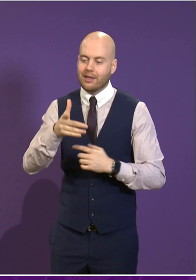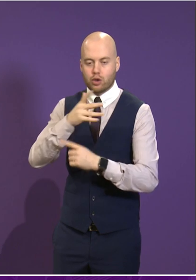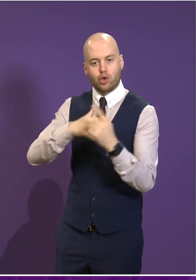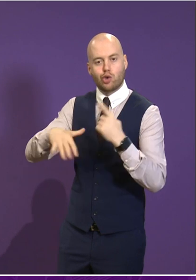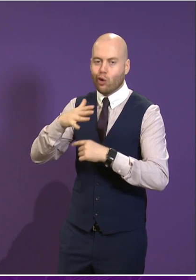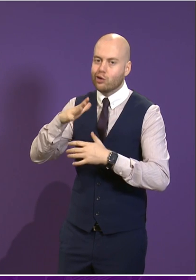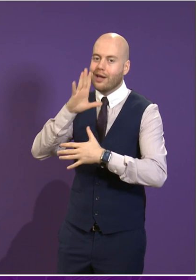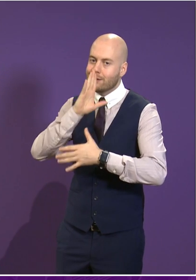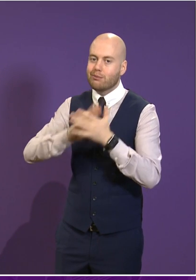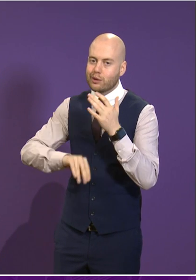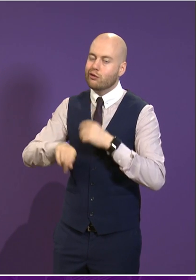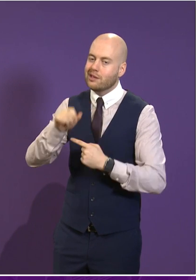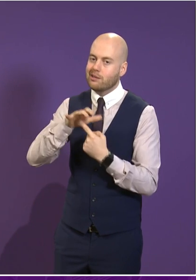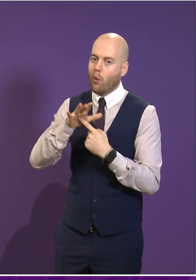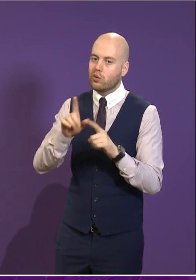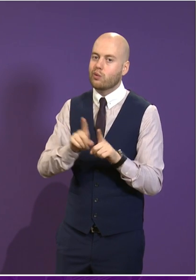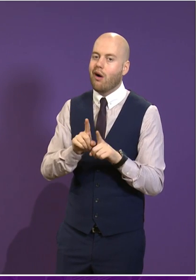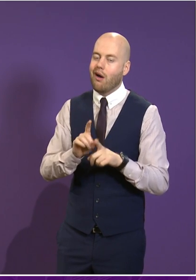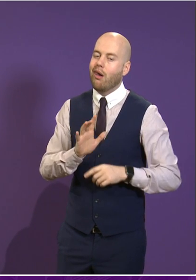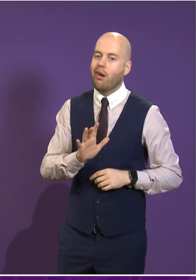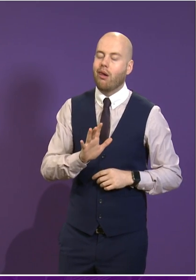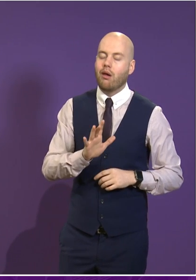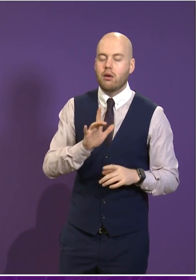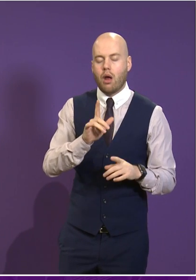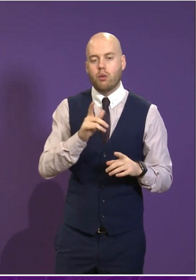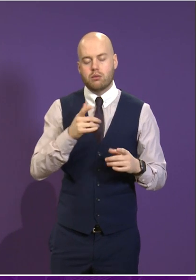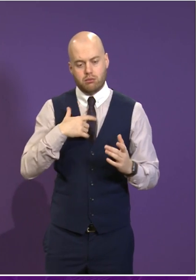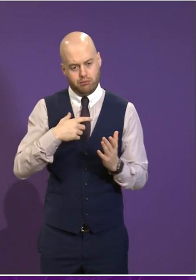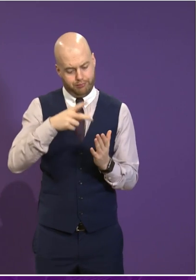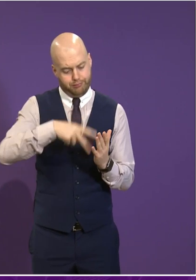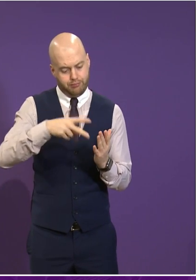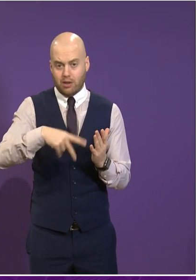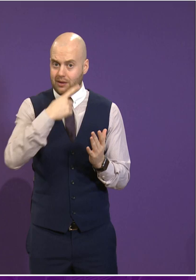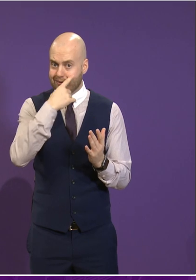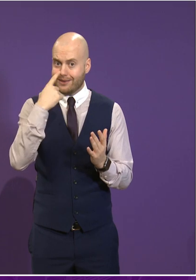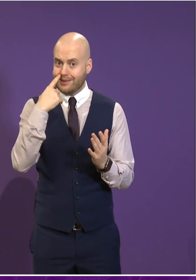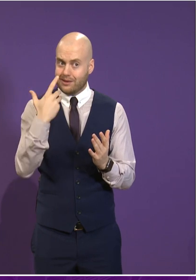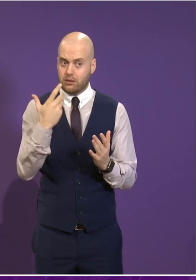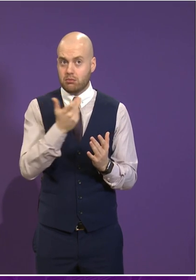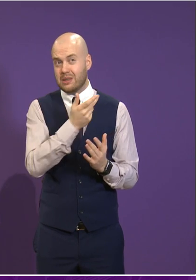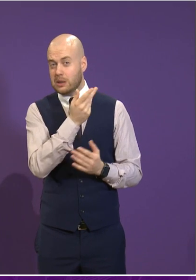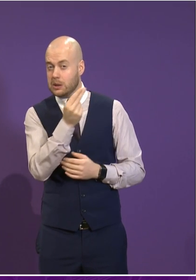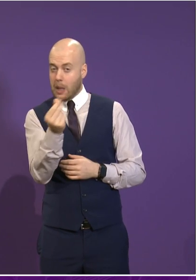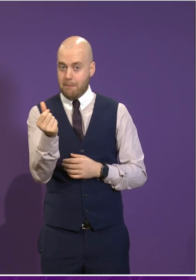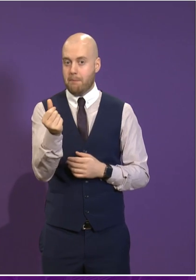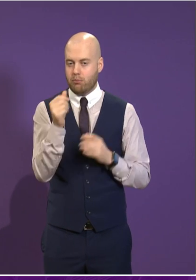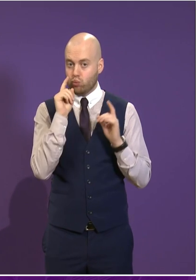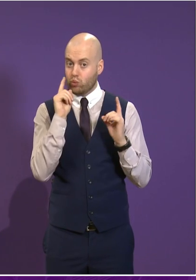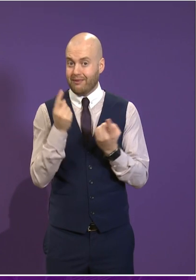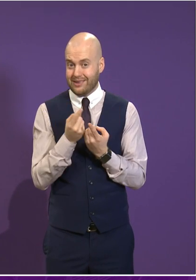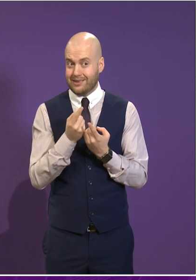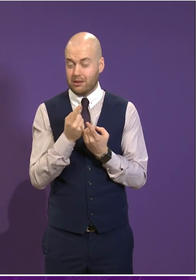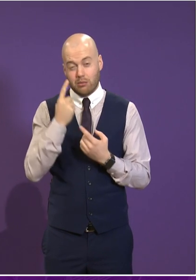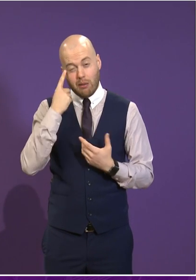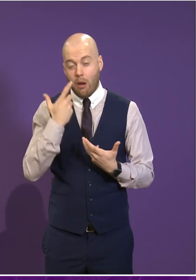In the evidence that I read, I think there is evidence that some of the universities are boxing clever. If their